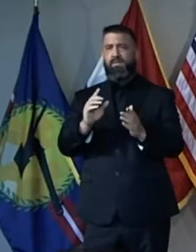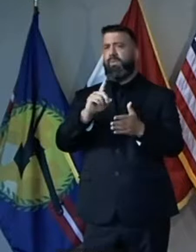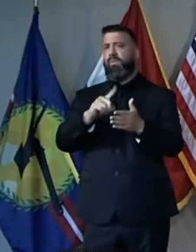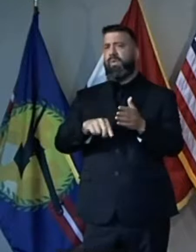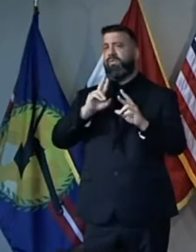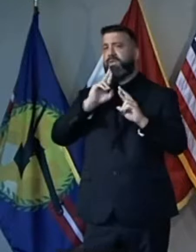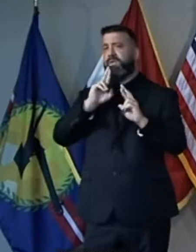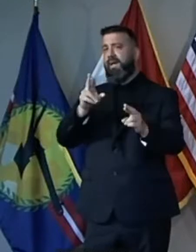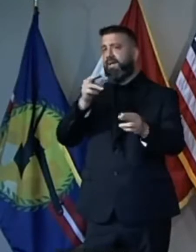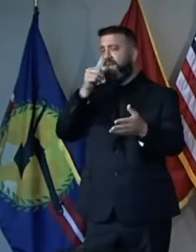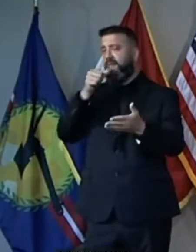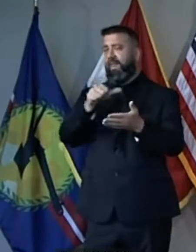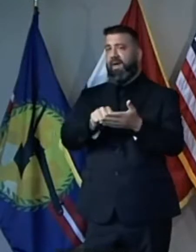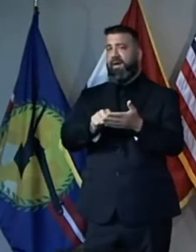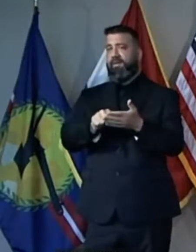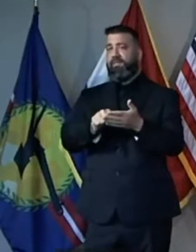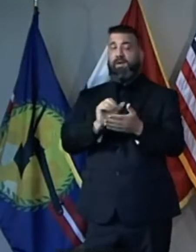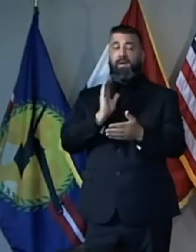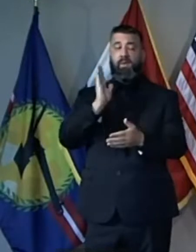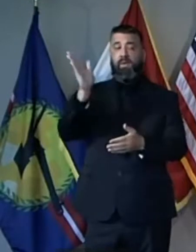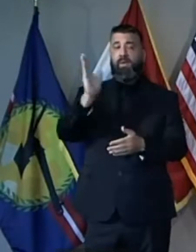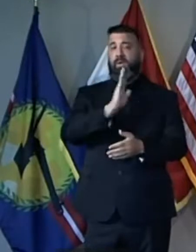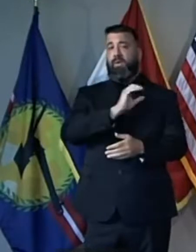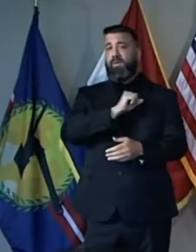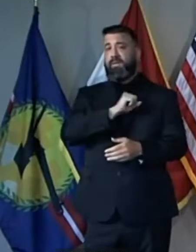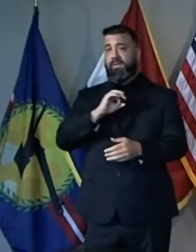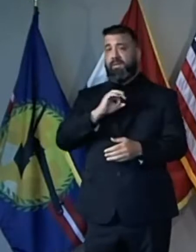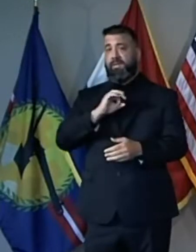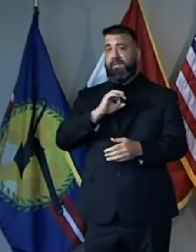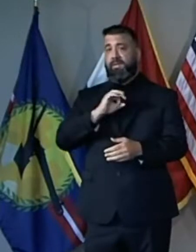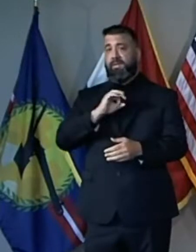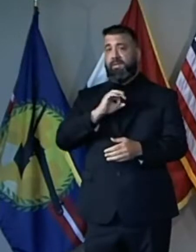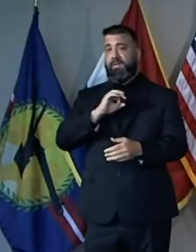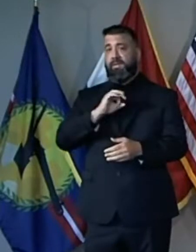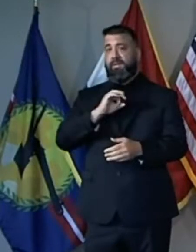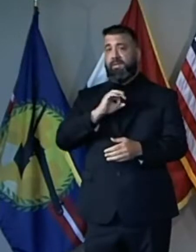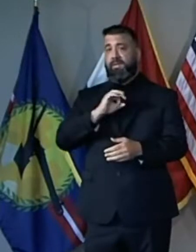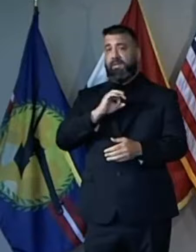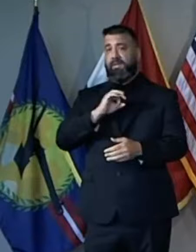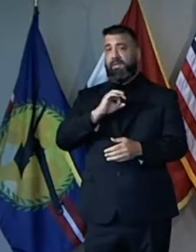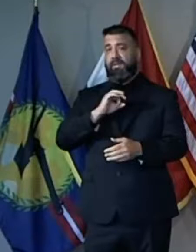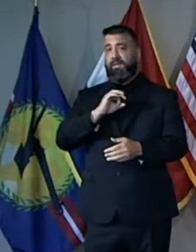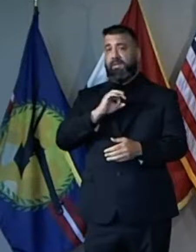to the letter, and will your administration be taking any action